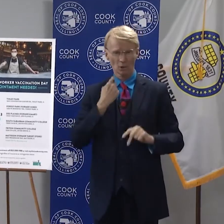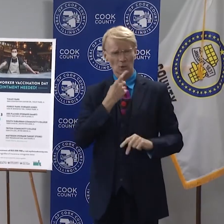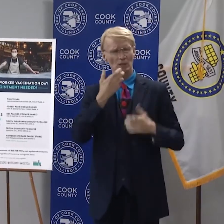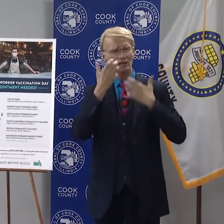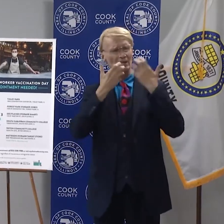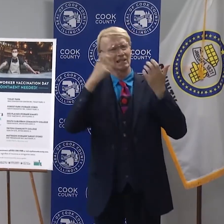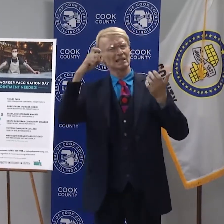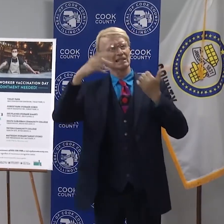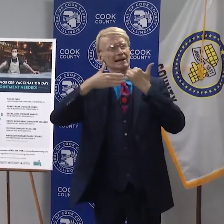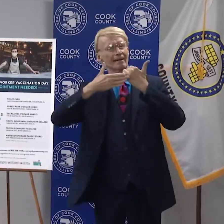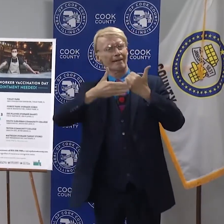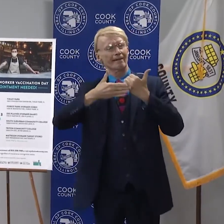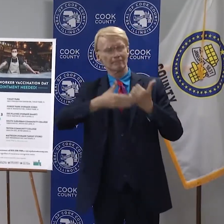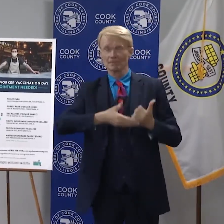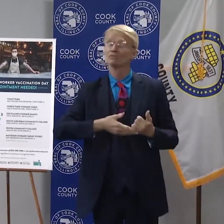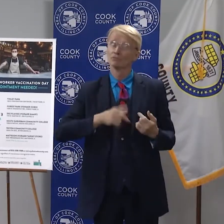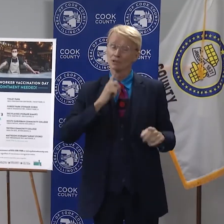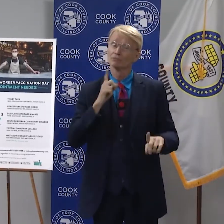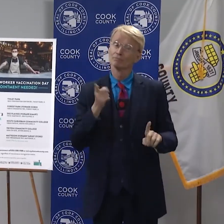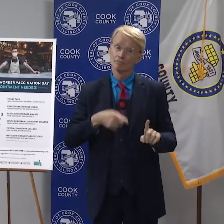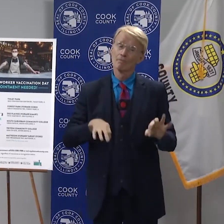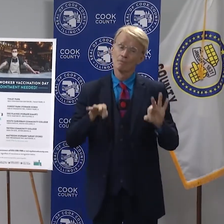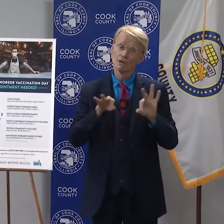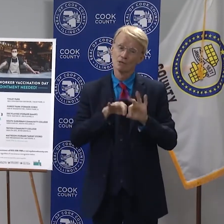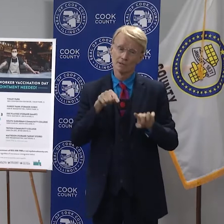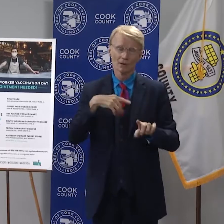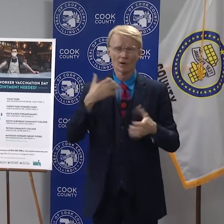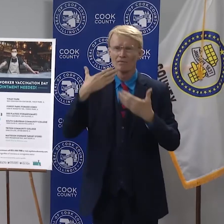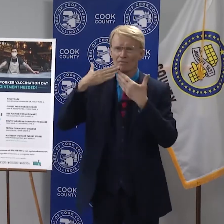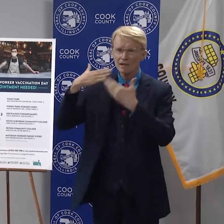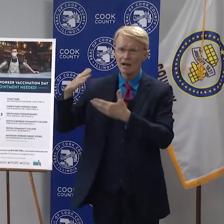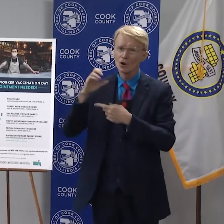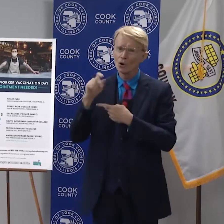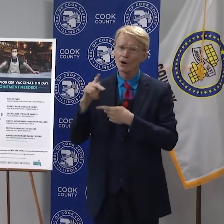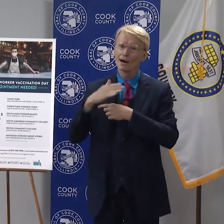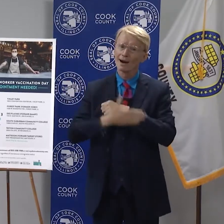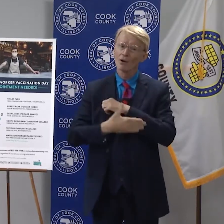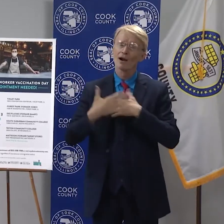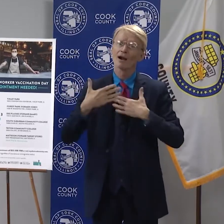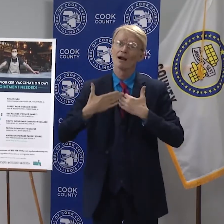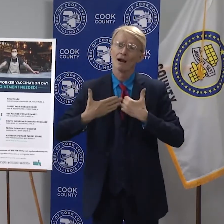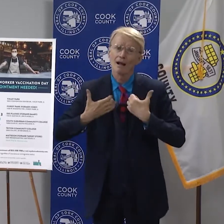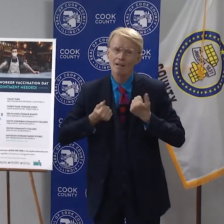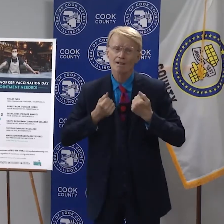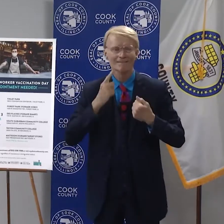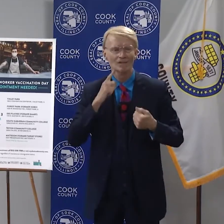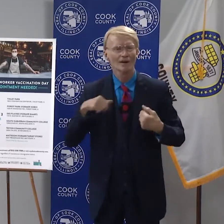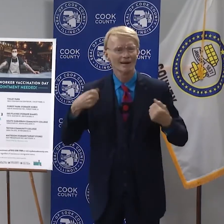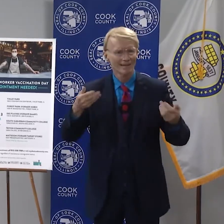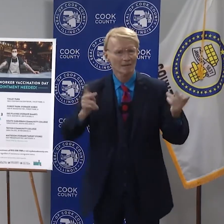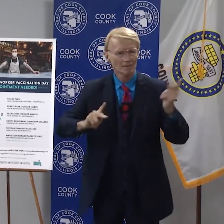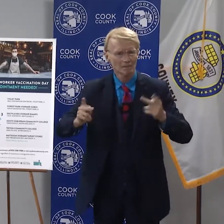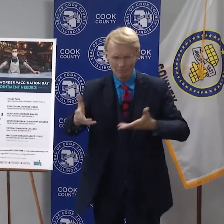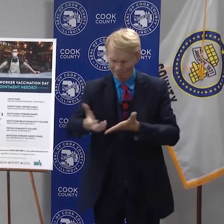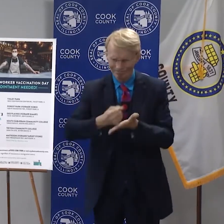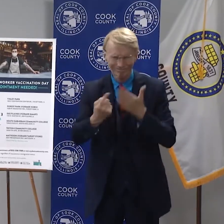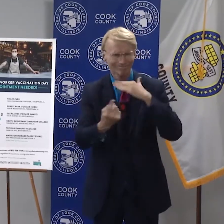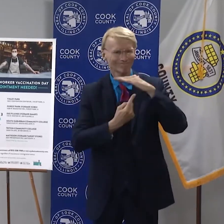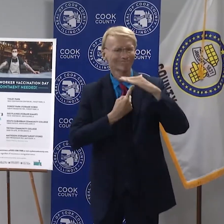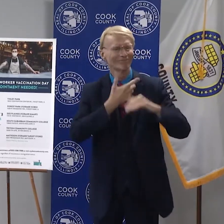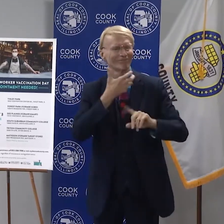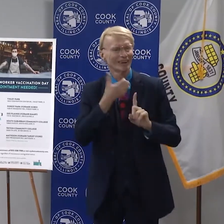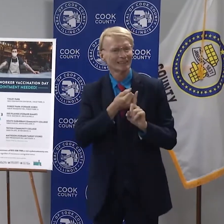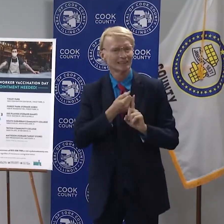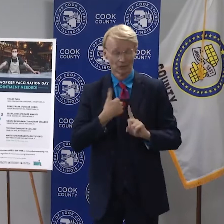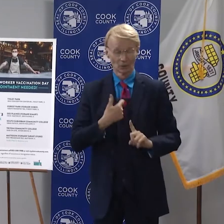the cornerstones, and I'd really like to thank Cook County Health for recognizing and giving as much access for people to get vaccinations. We've done the